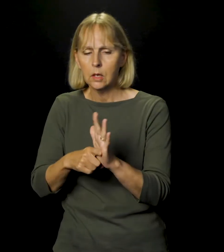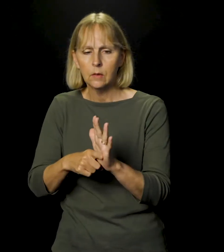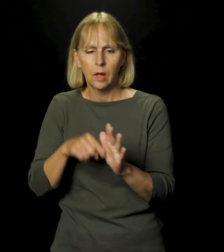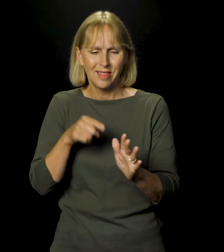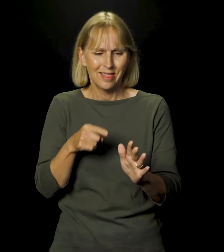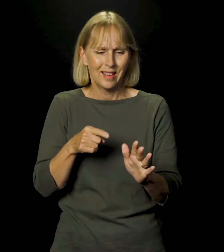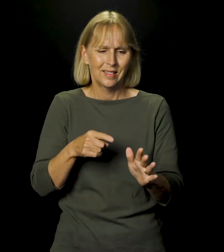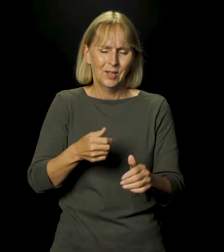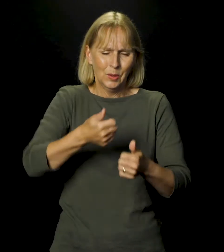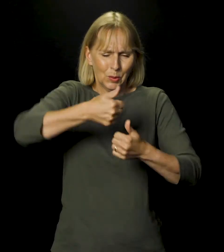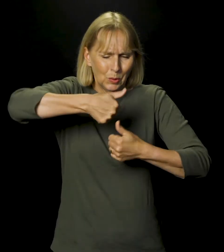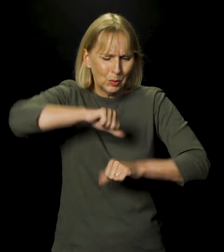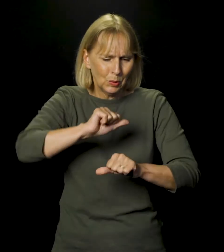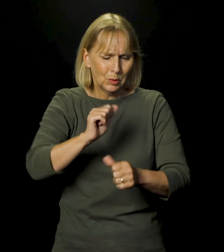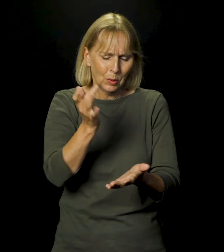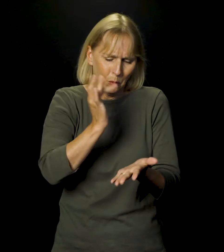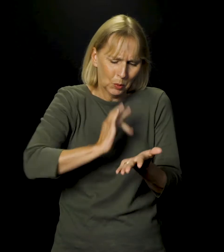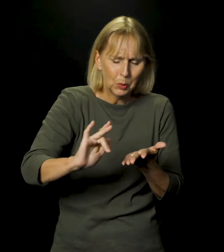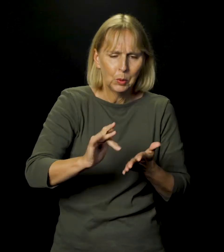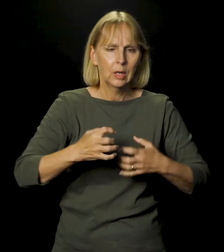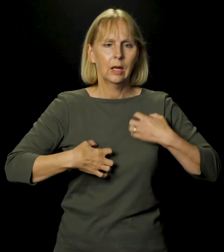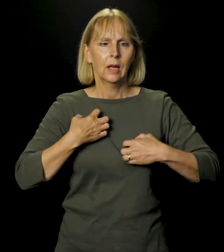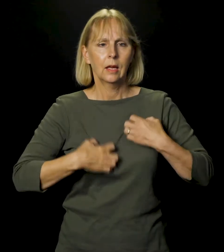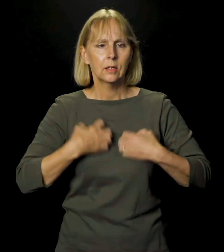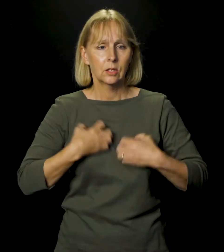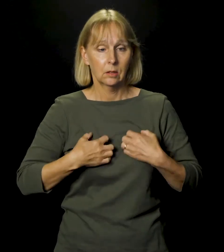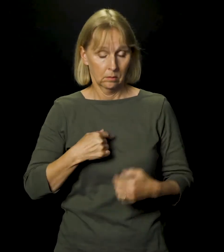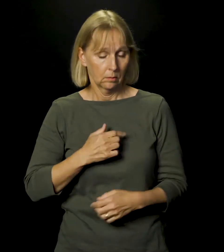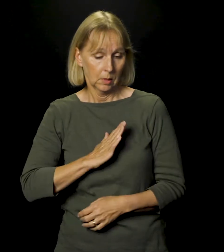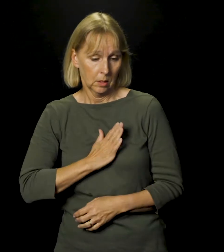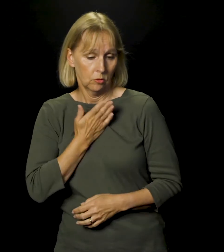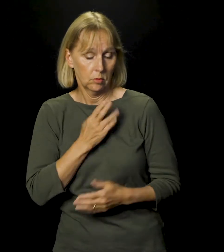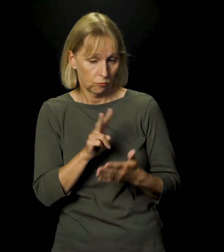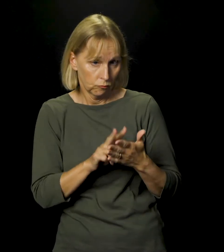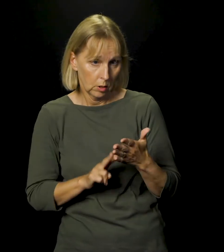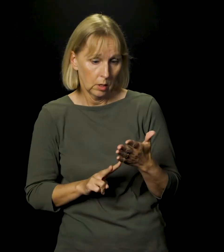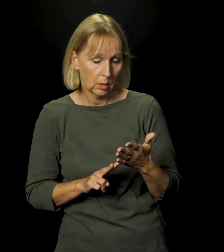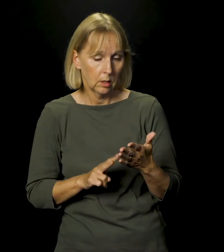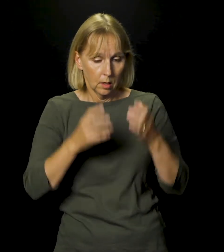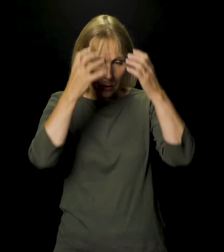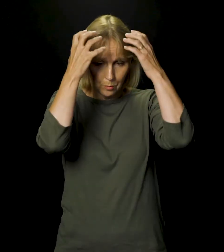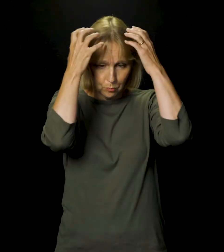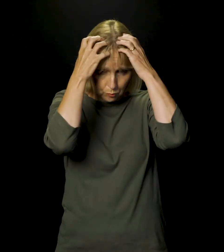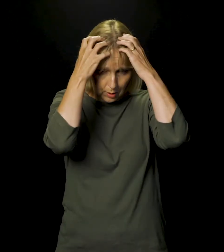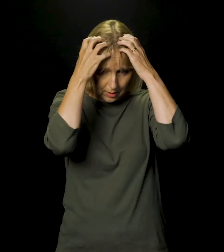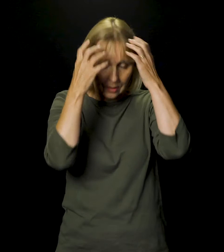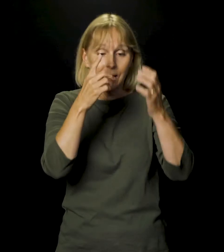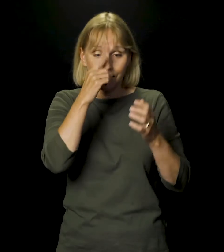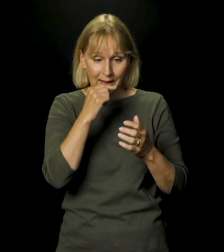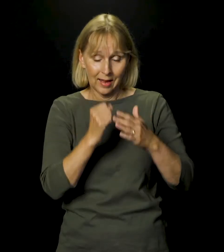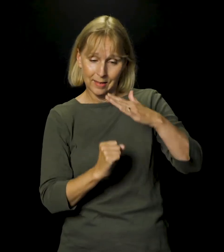energy. I was interested to read that our brains are designed to only make a certain amount of